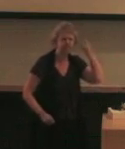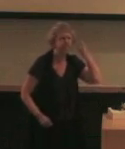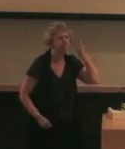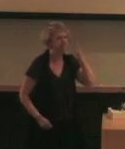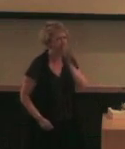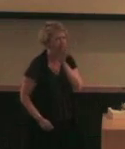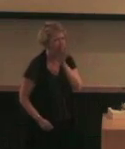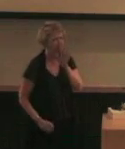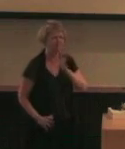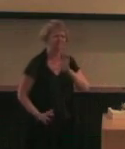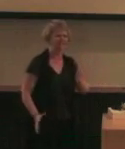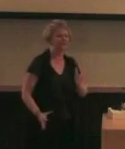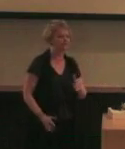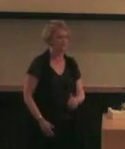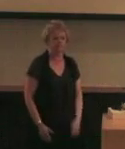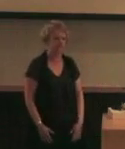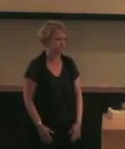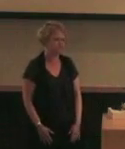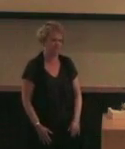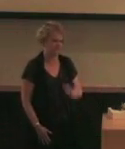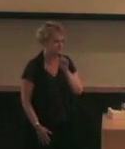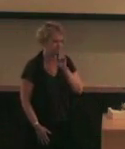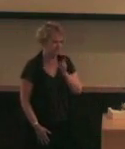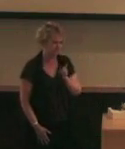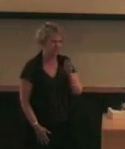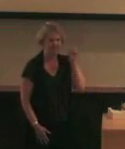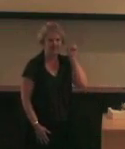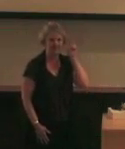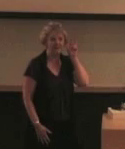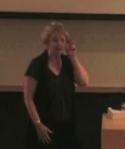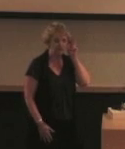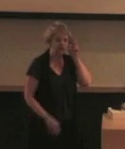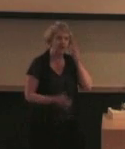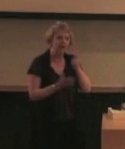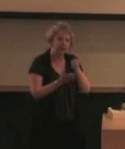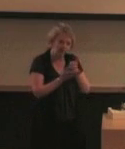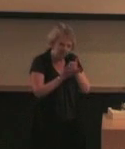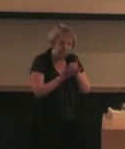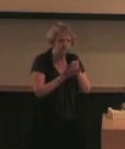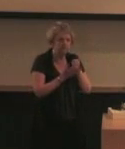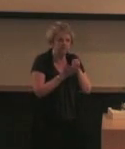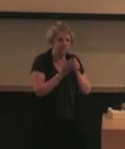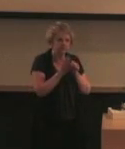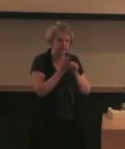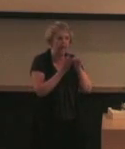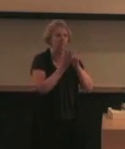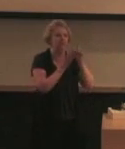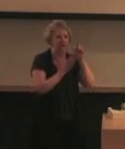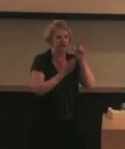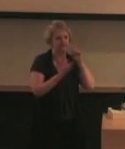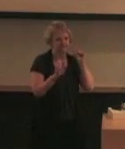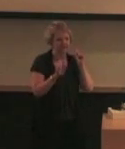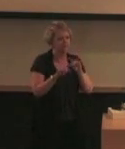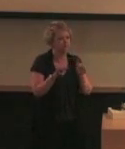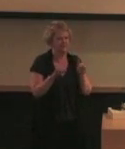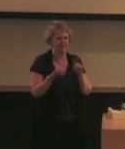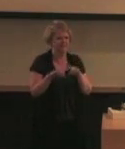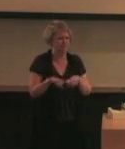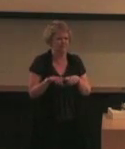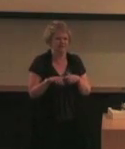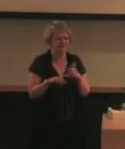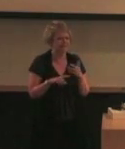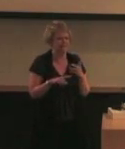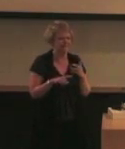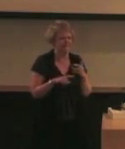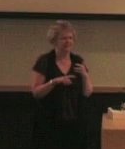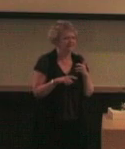saying. Well, not necessarily true. Hearing aid amplifies sounds, but its effectiveness depends on the wearer's ability to discriminate